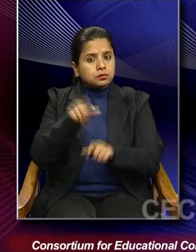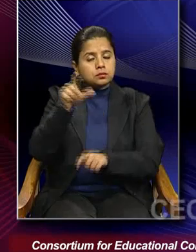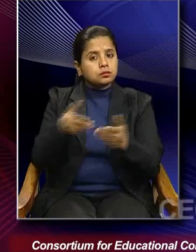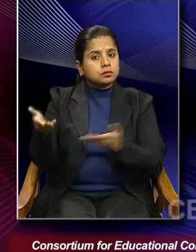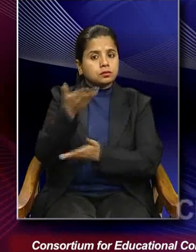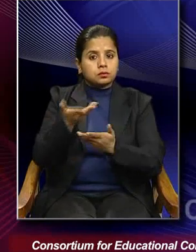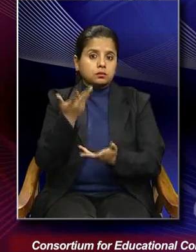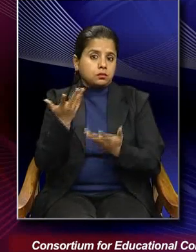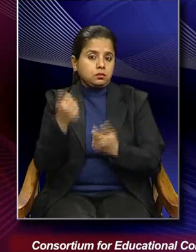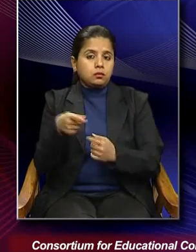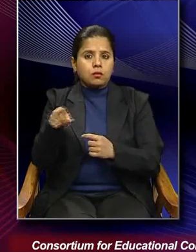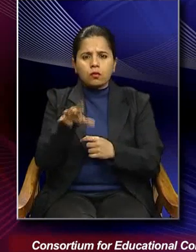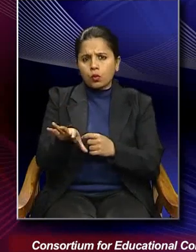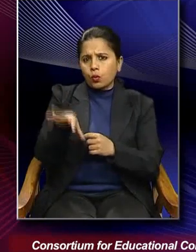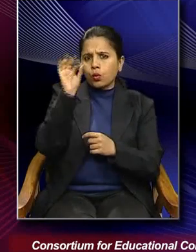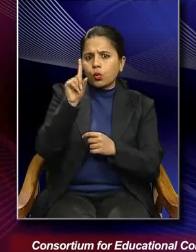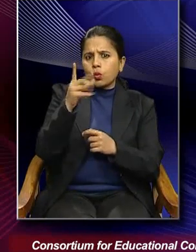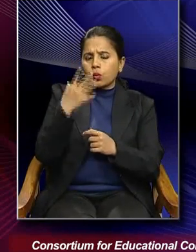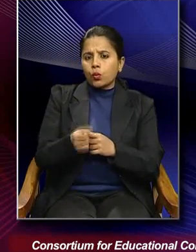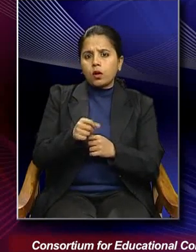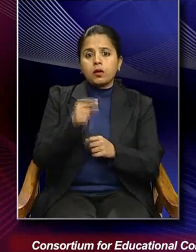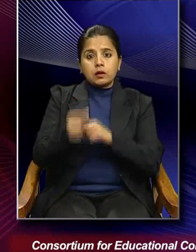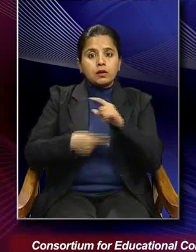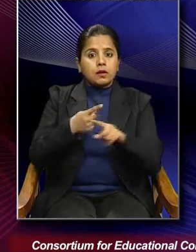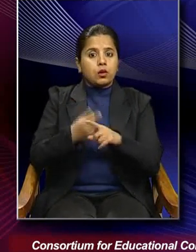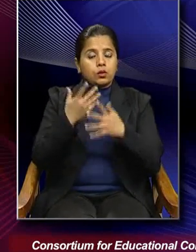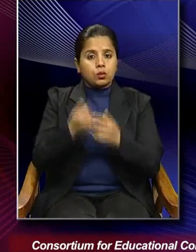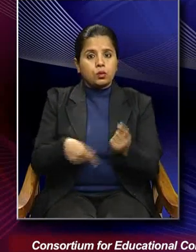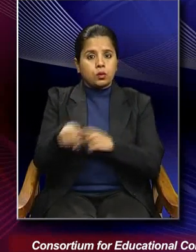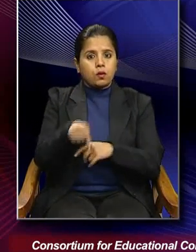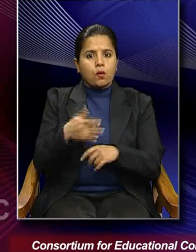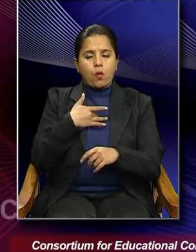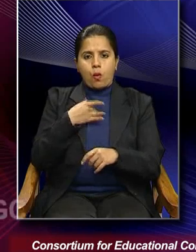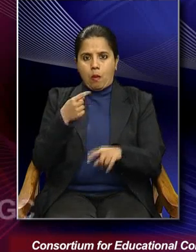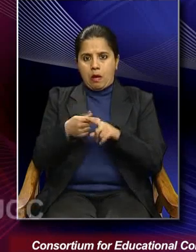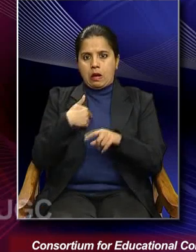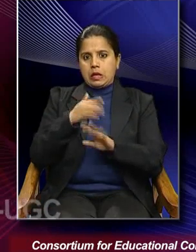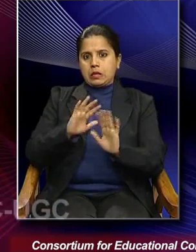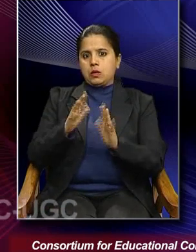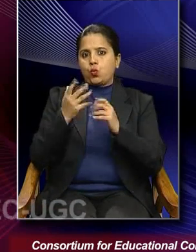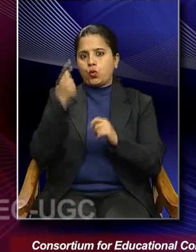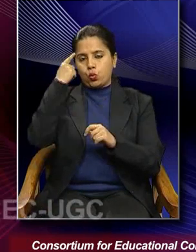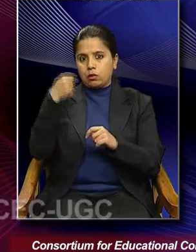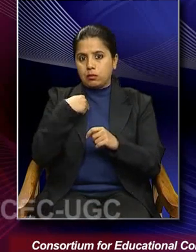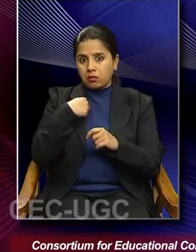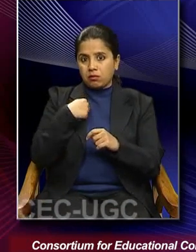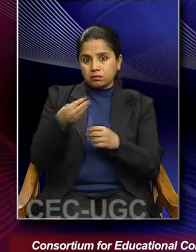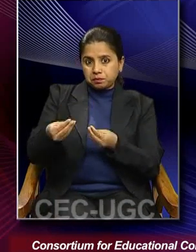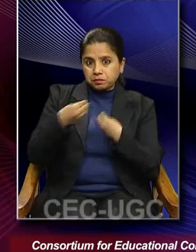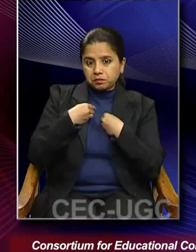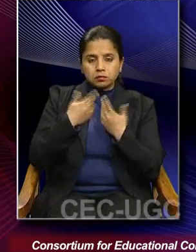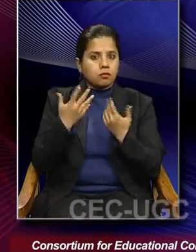would likely to find head tax as not favorable to them.